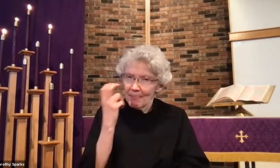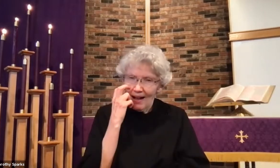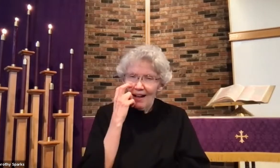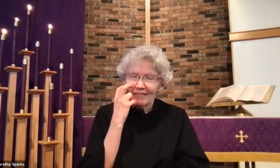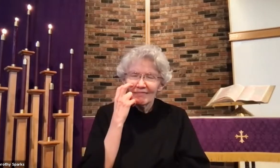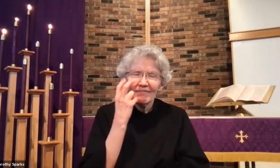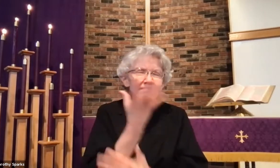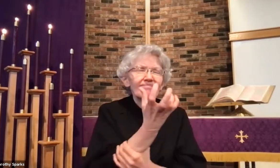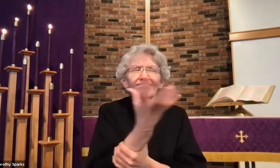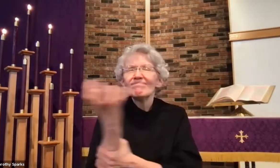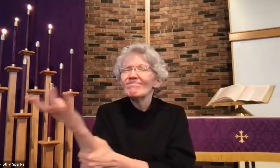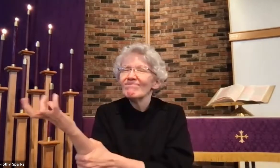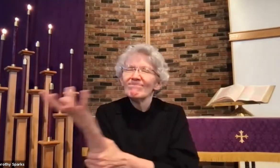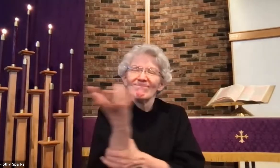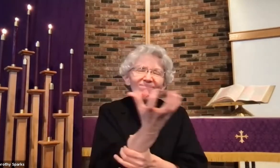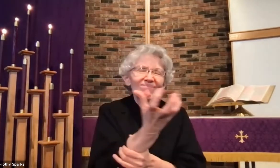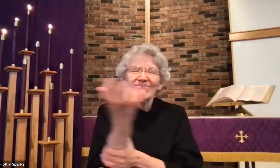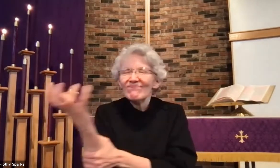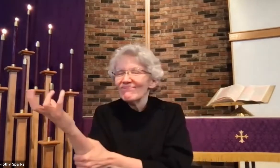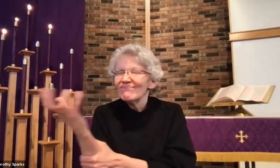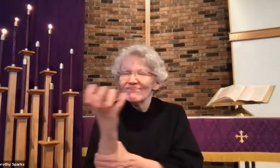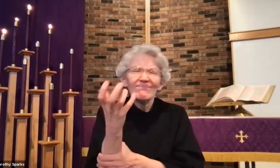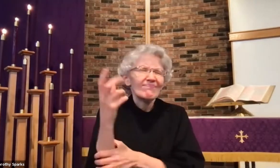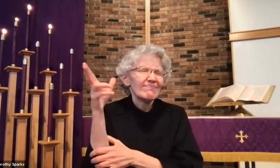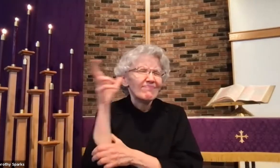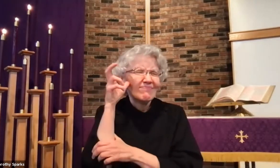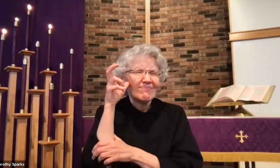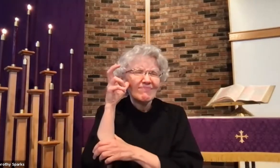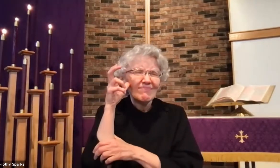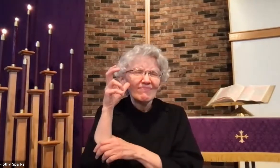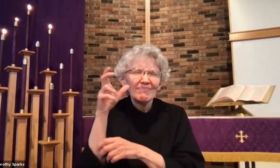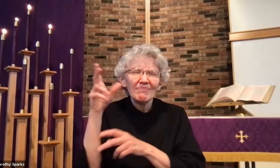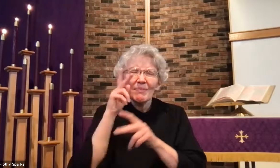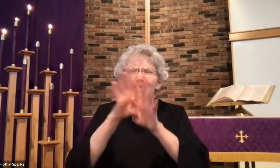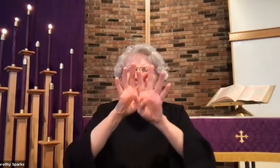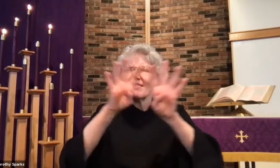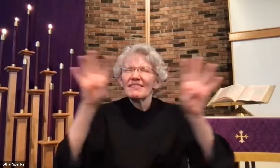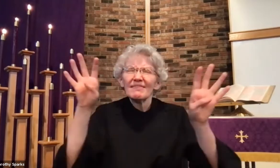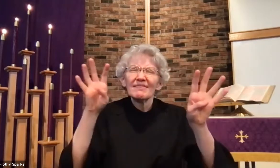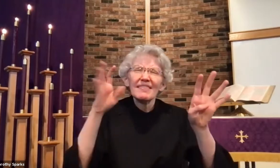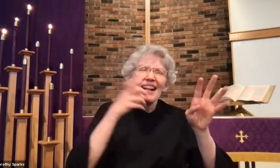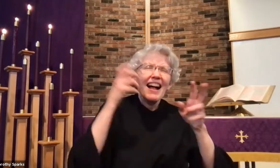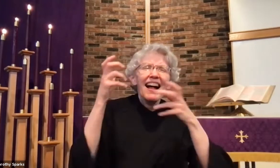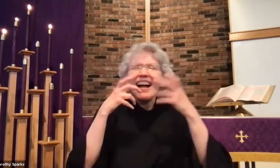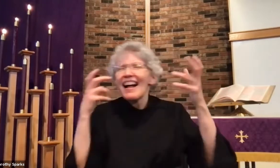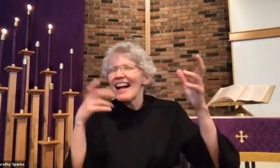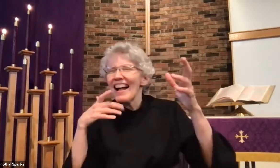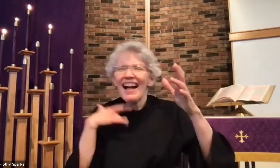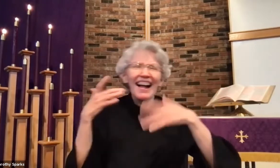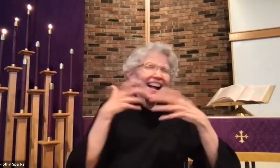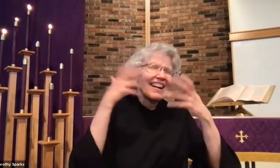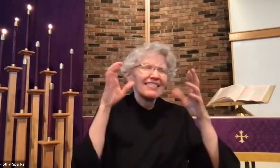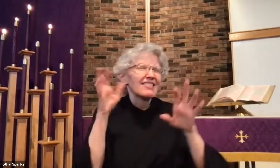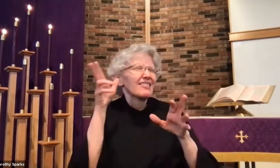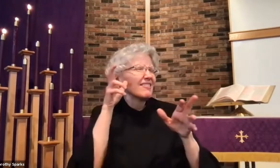There was a blind man sitting beside the road. He was begging people for money. When